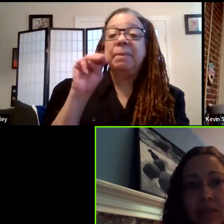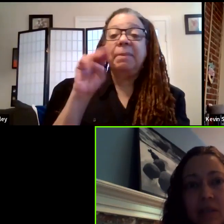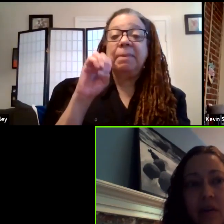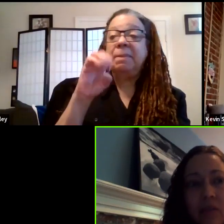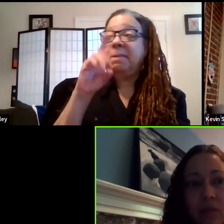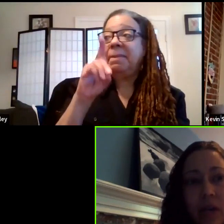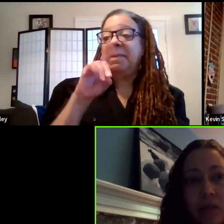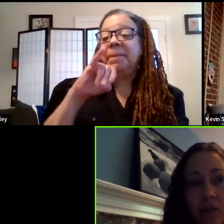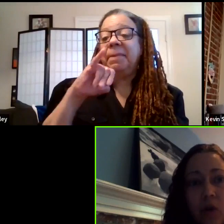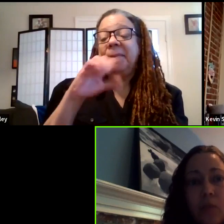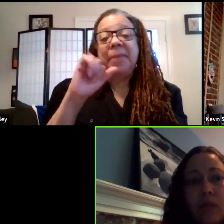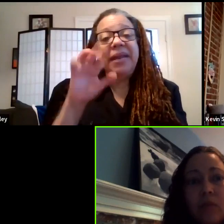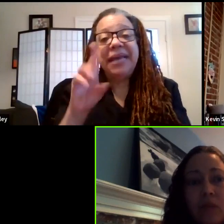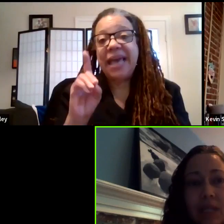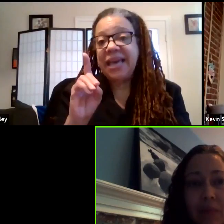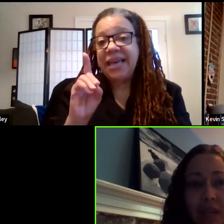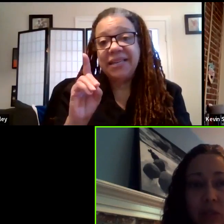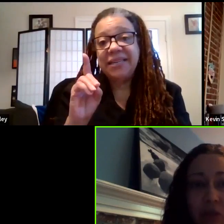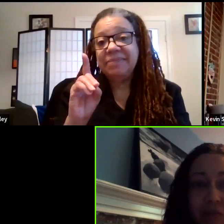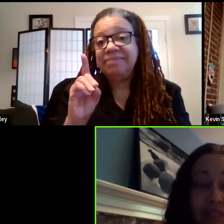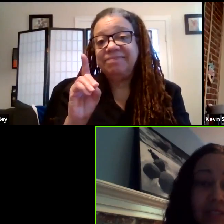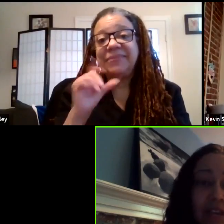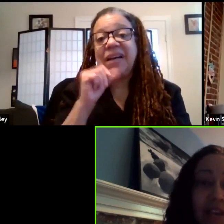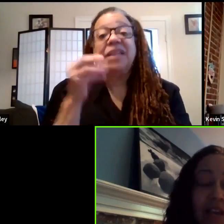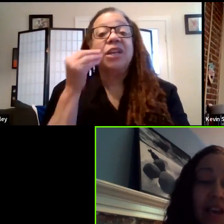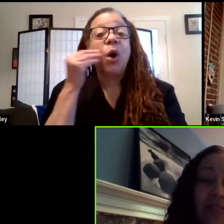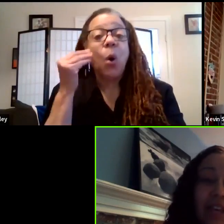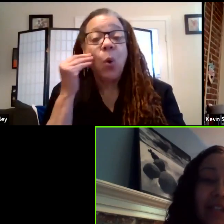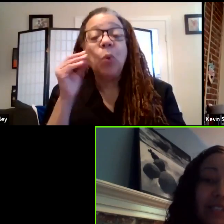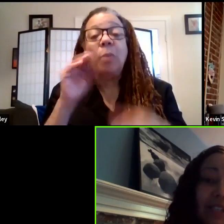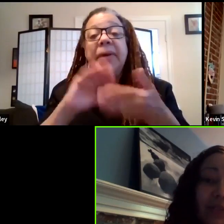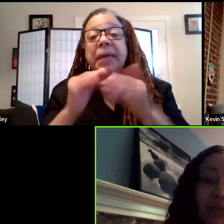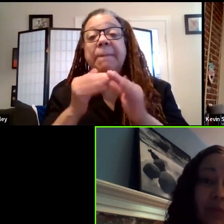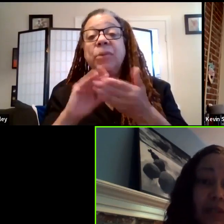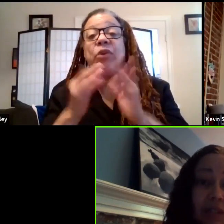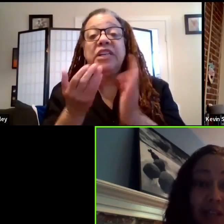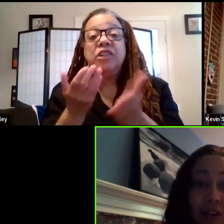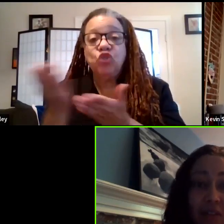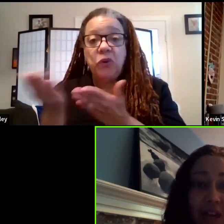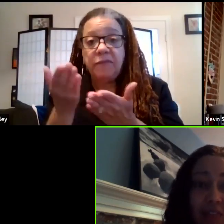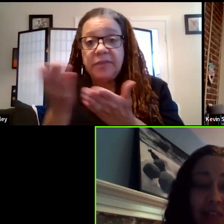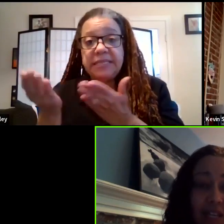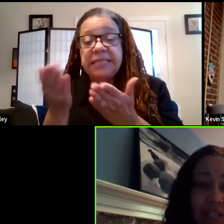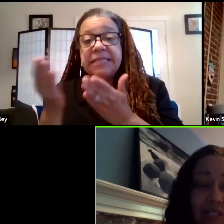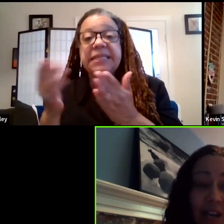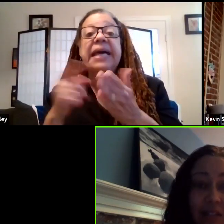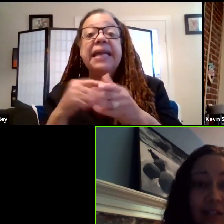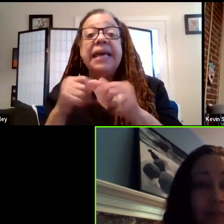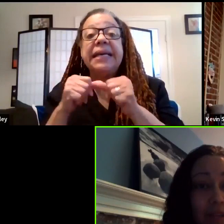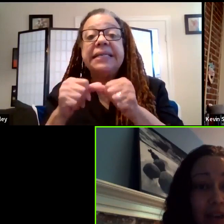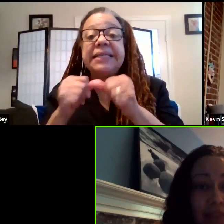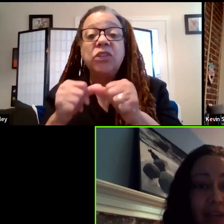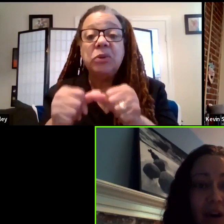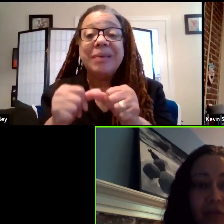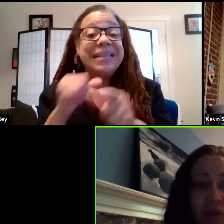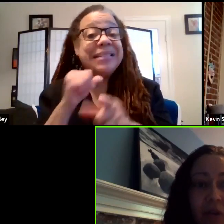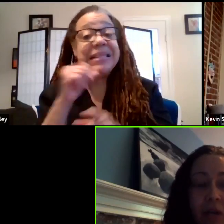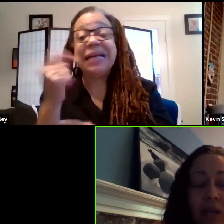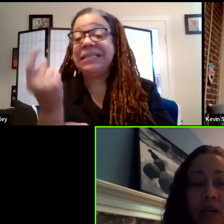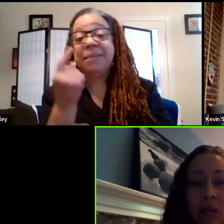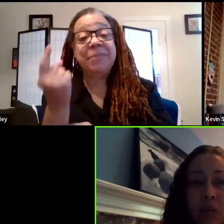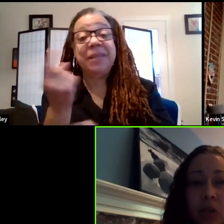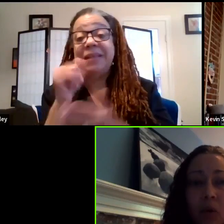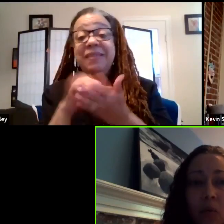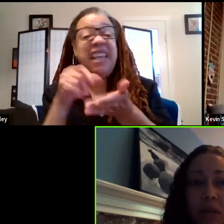that CMS covers under home and community-based services. And they continue to be clear that it is not something that they